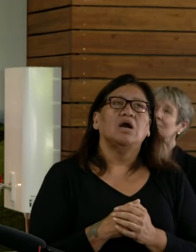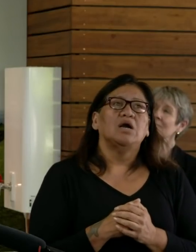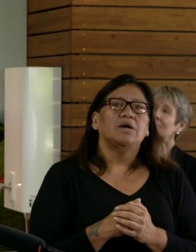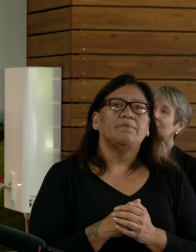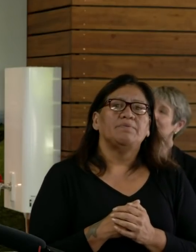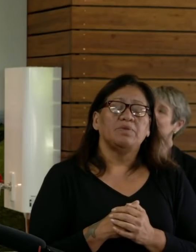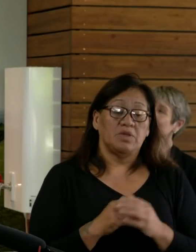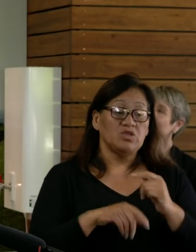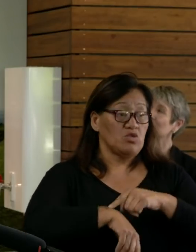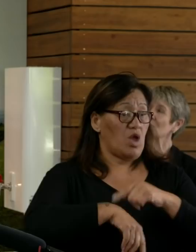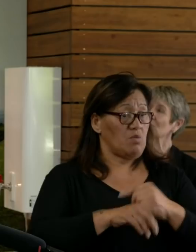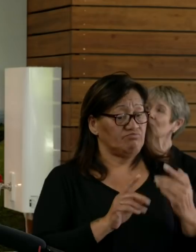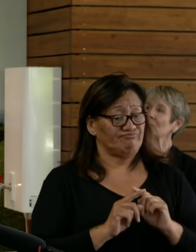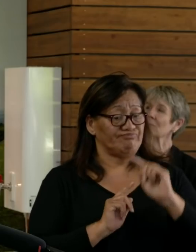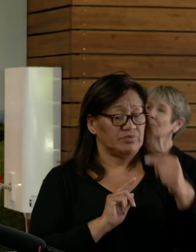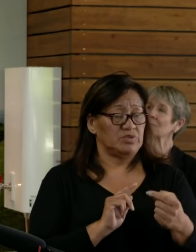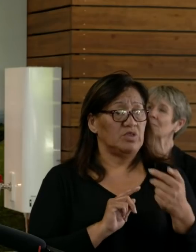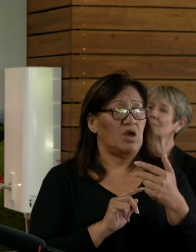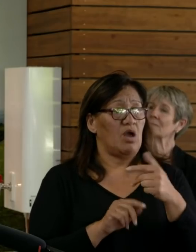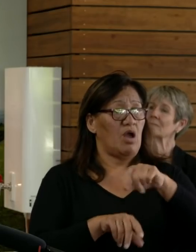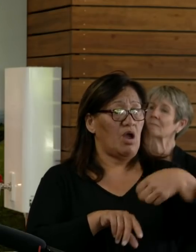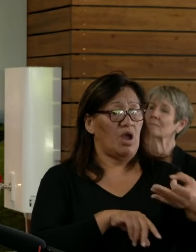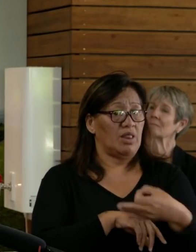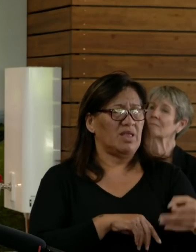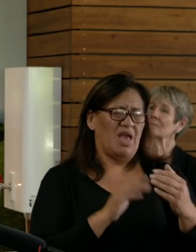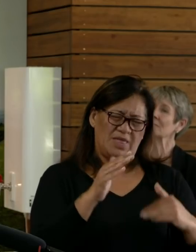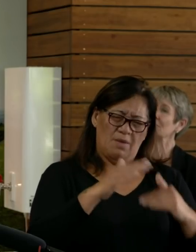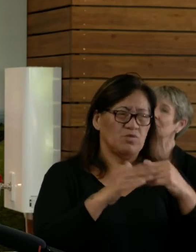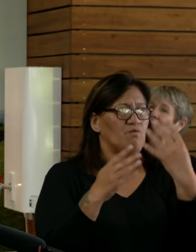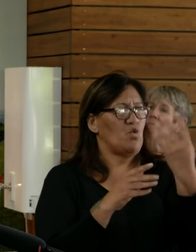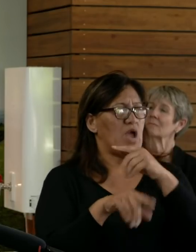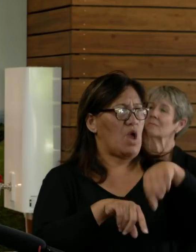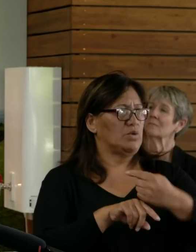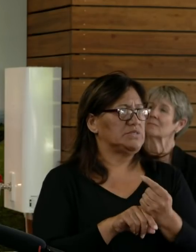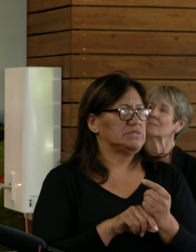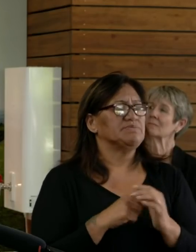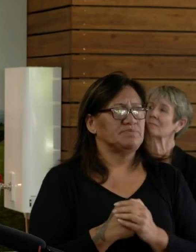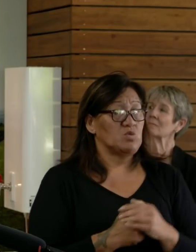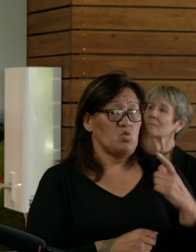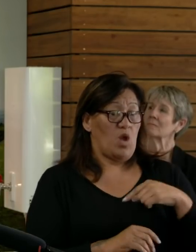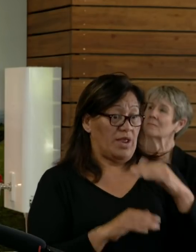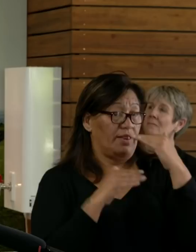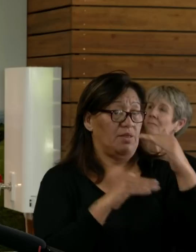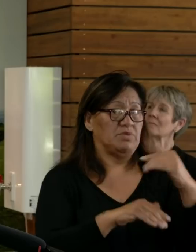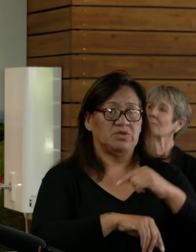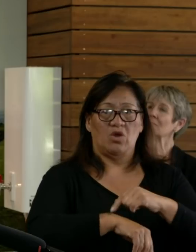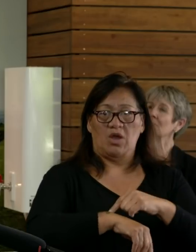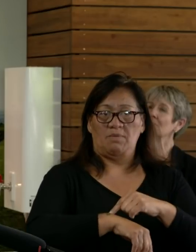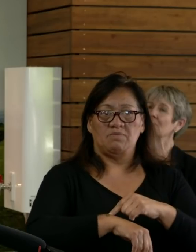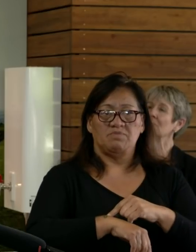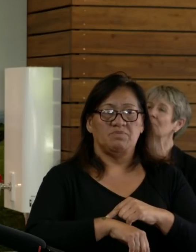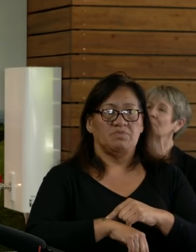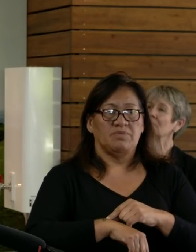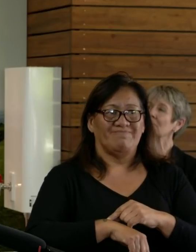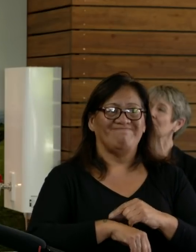The duration of time on the island was up to 4 hours, and that was limited by the ability of